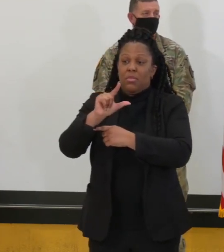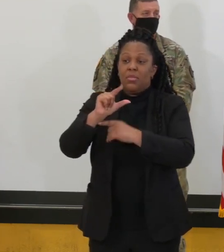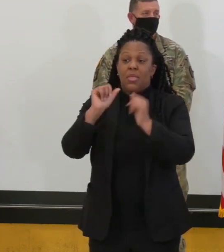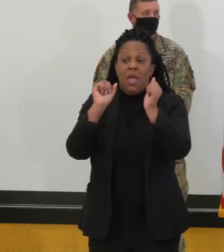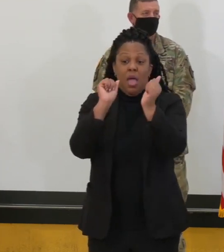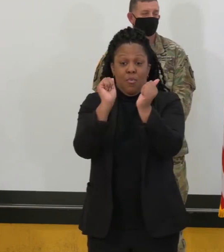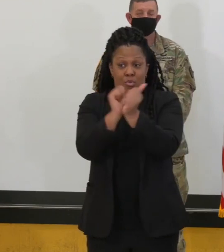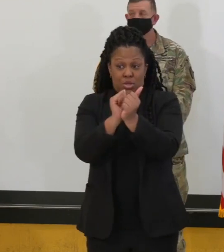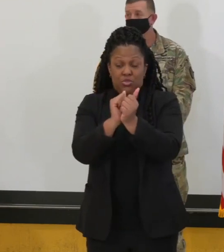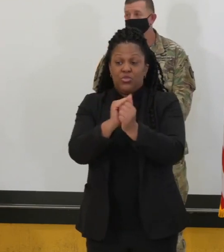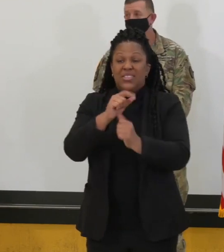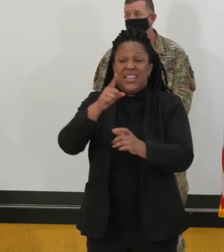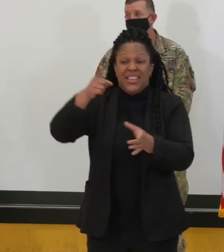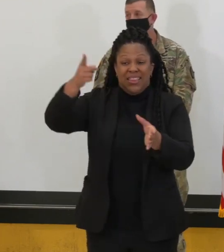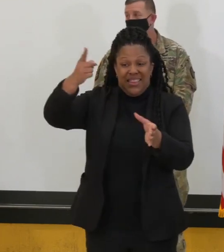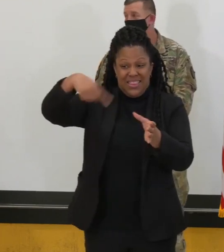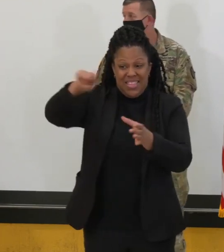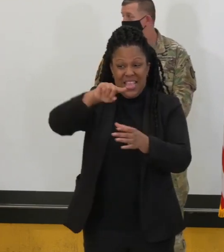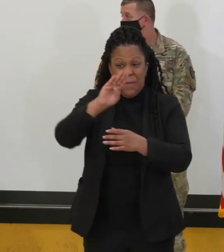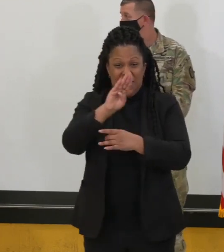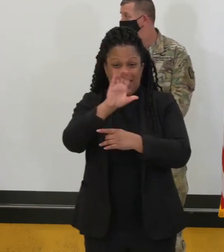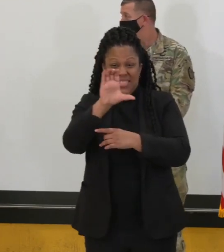say whether you, as public safety